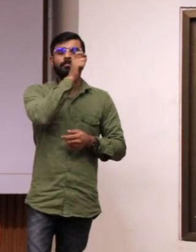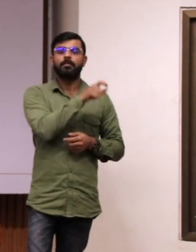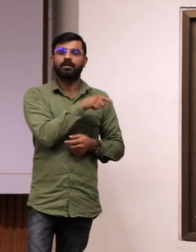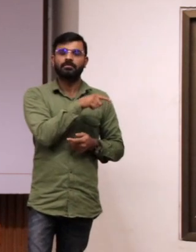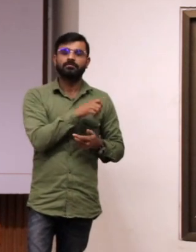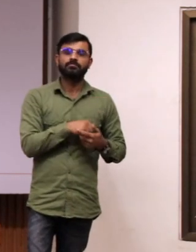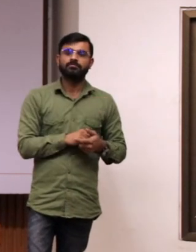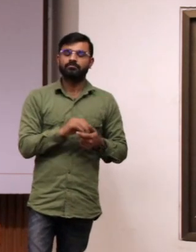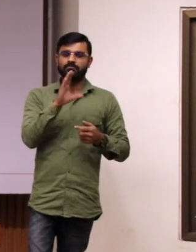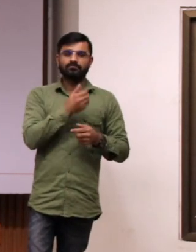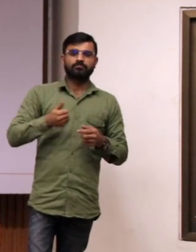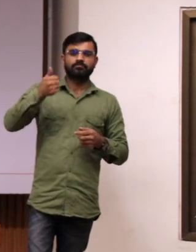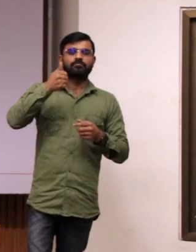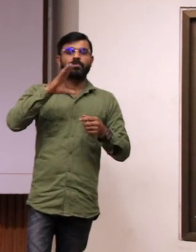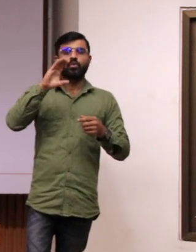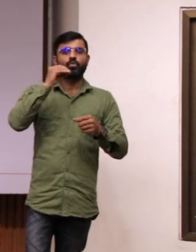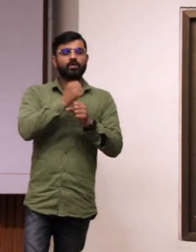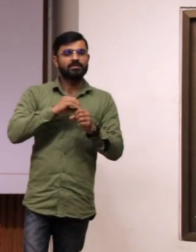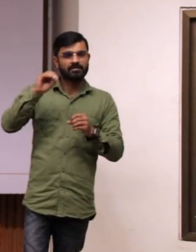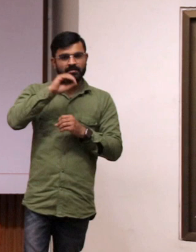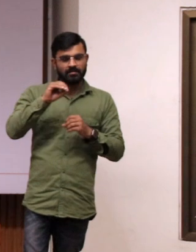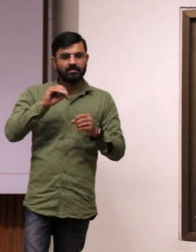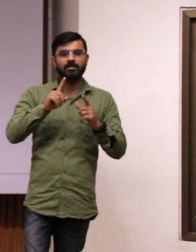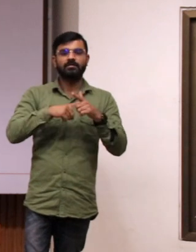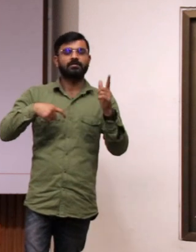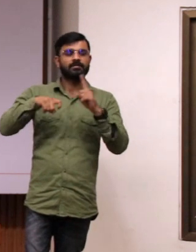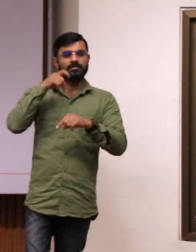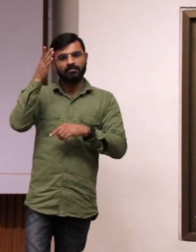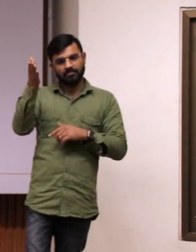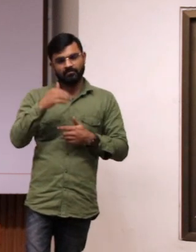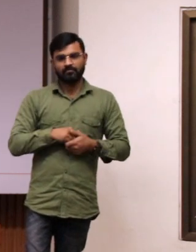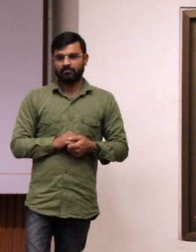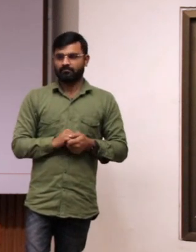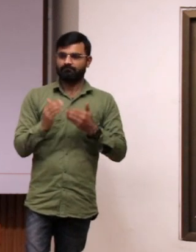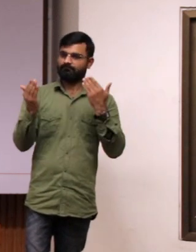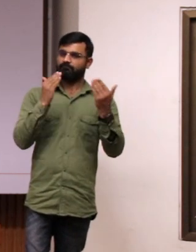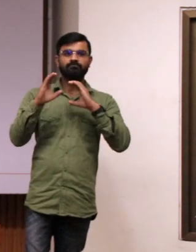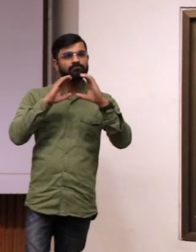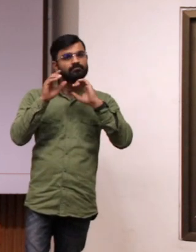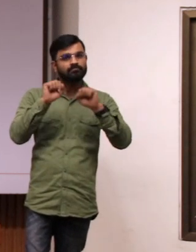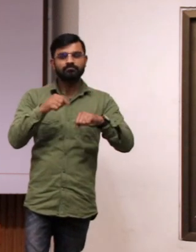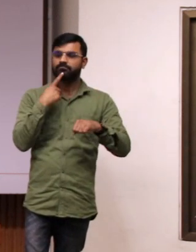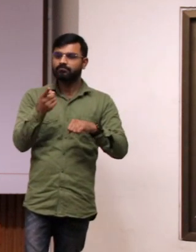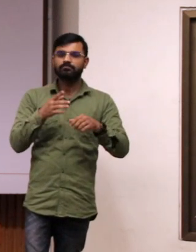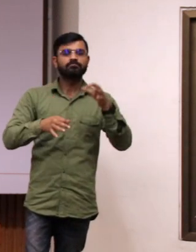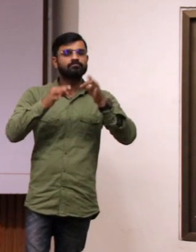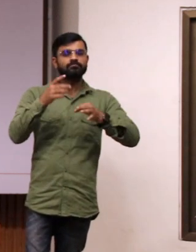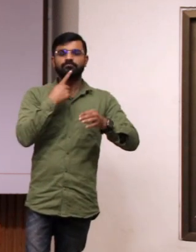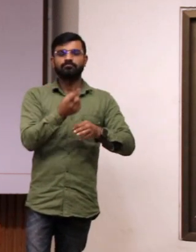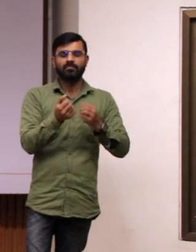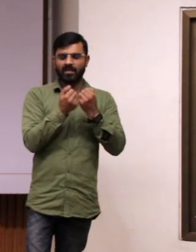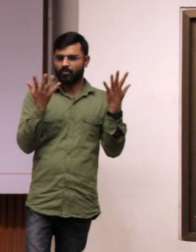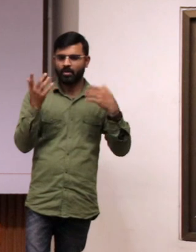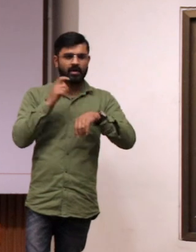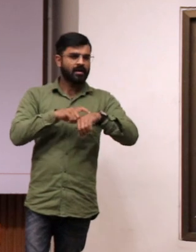probably Chief Justice Orissa High Court or somewhere in Jammu and Kashmir. We convinced them, and they have given judgment. And for